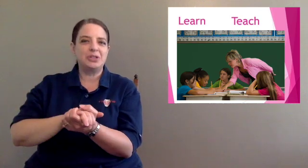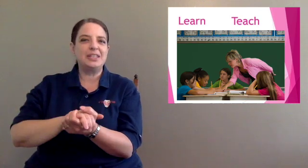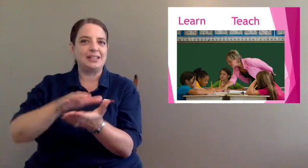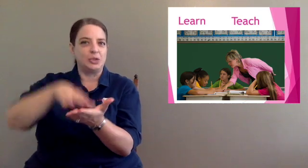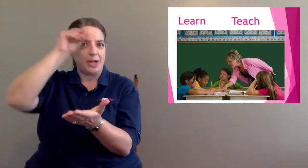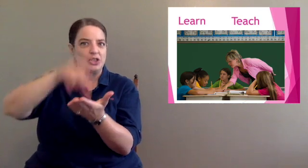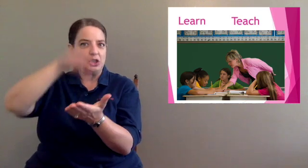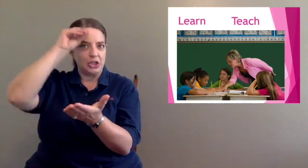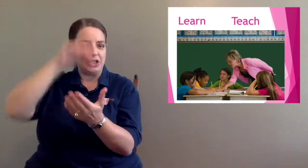see it signed twice. Learn.